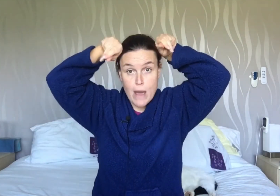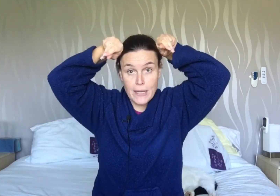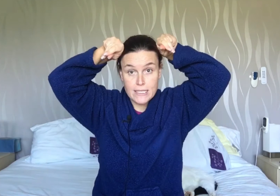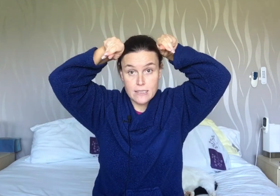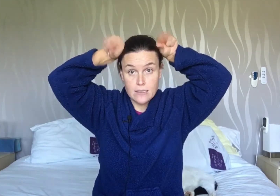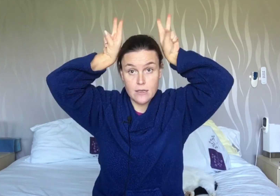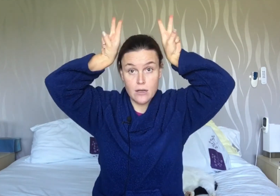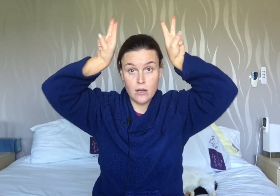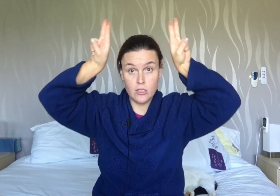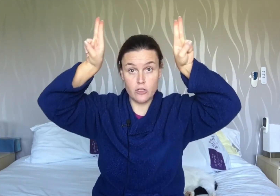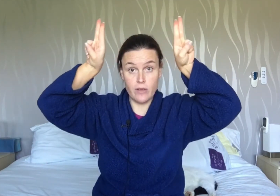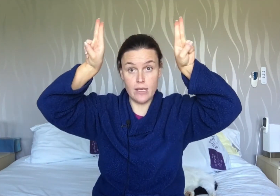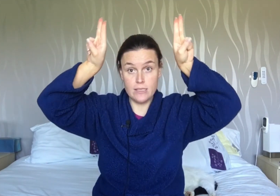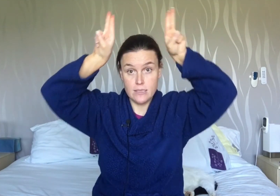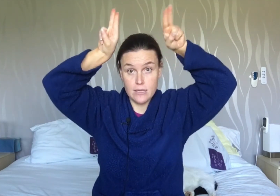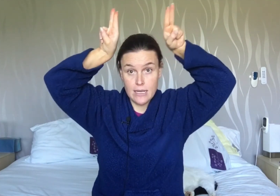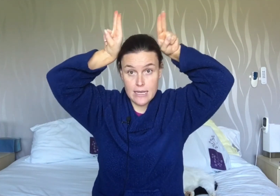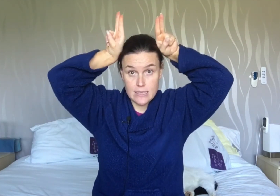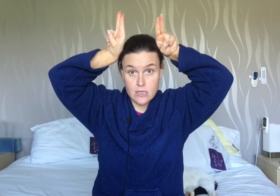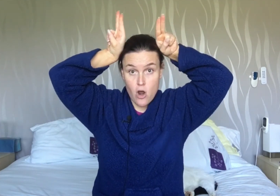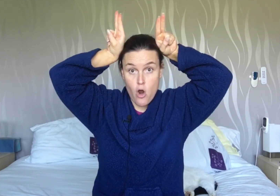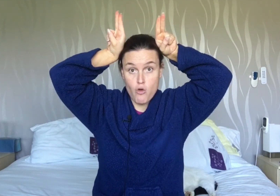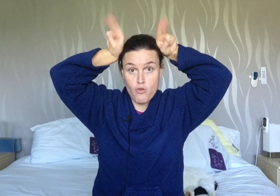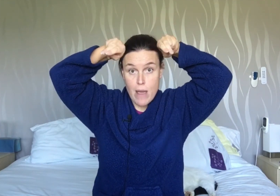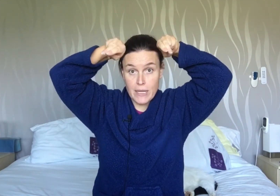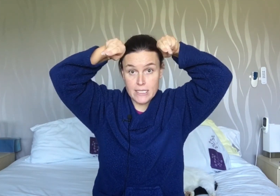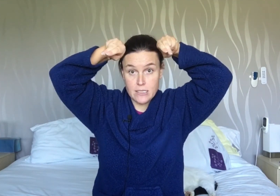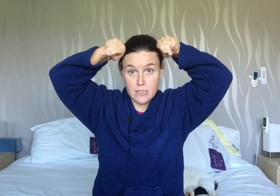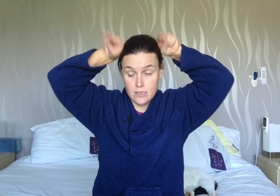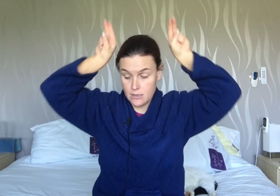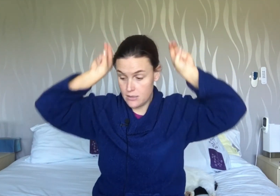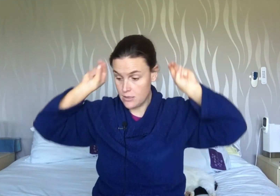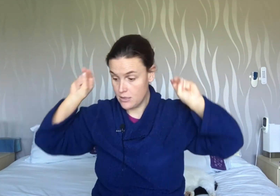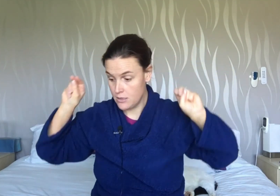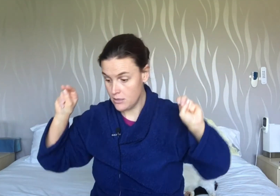Rabbit. 2 fingers. Ears. Rabbit.